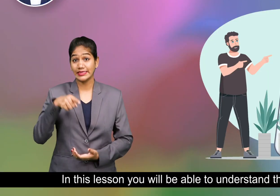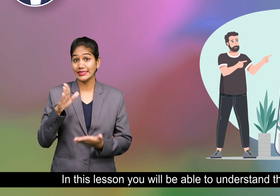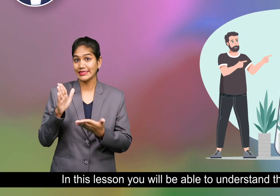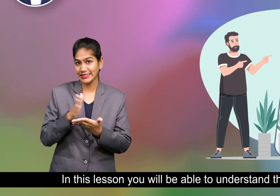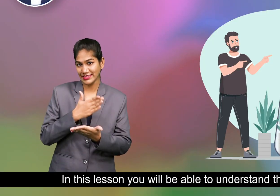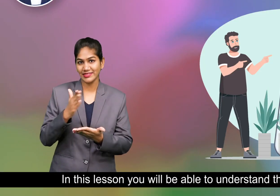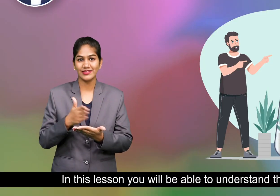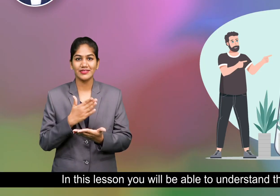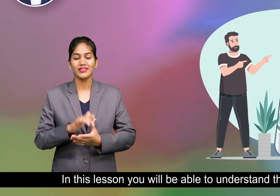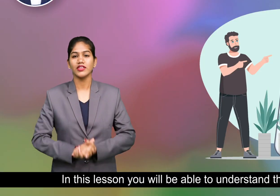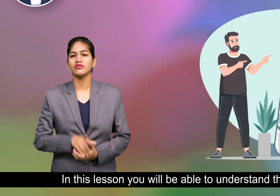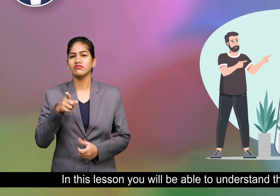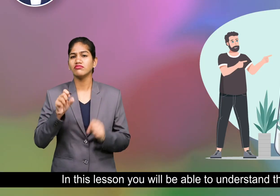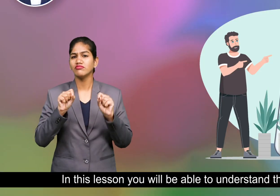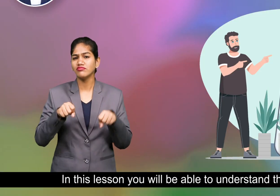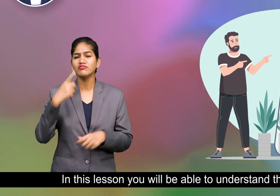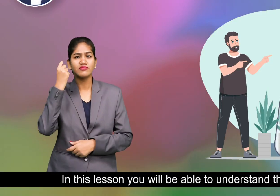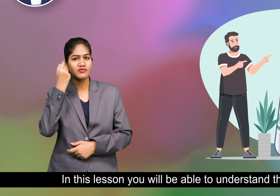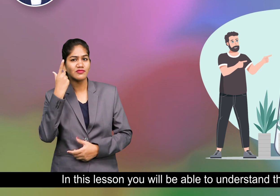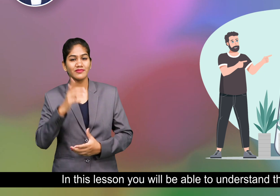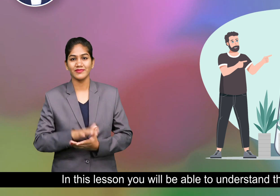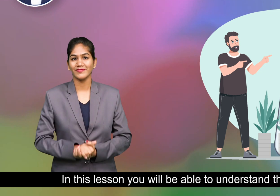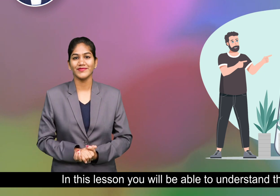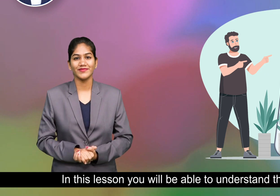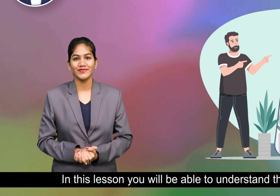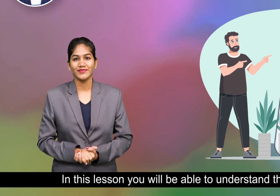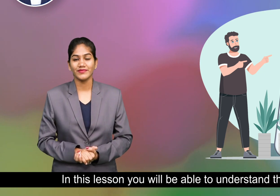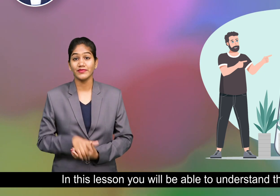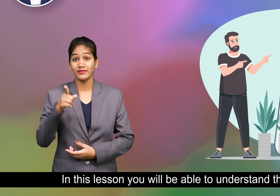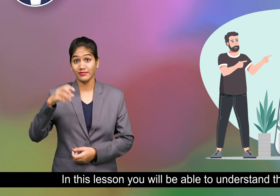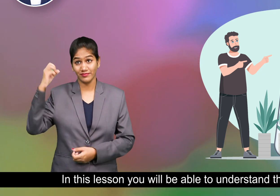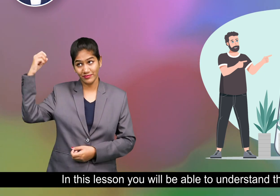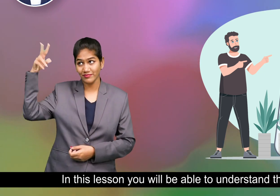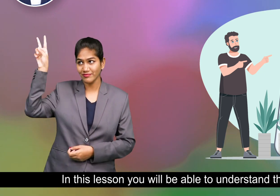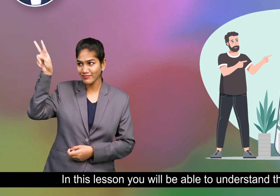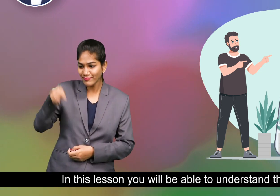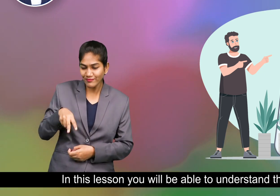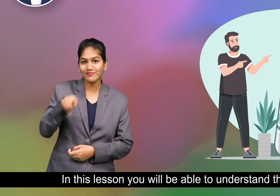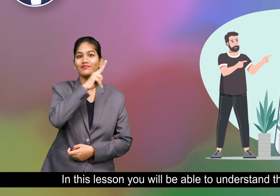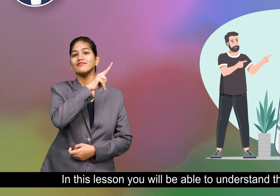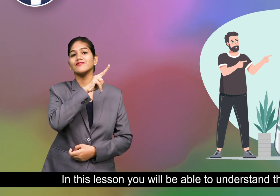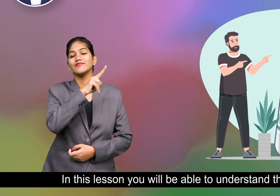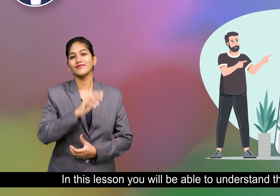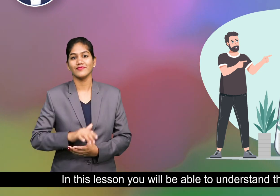In this lesson, you will be able to understand the reflection of light,